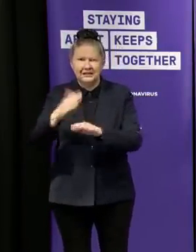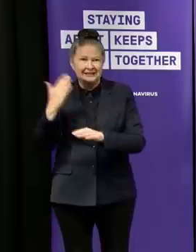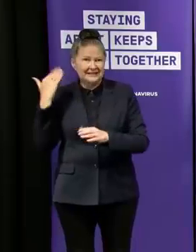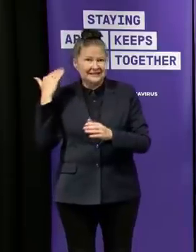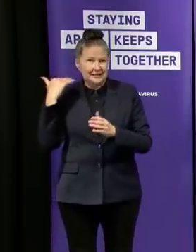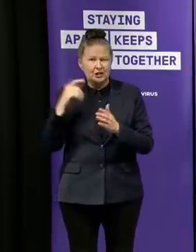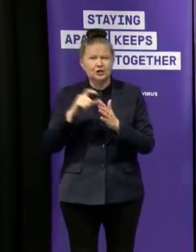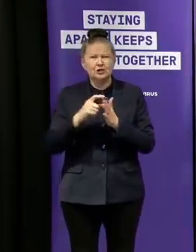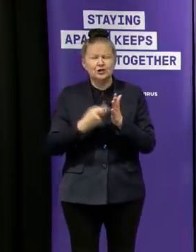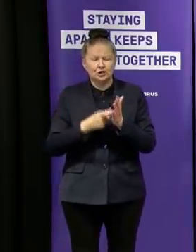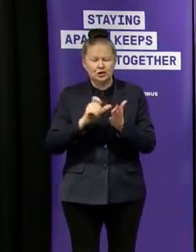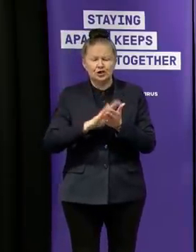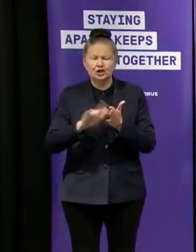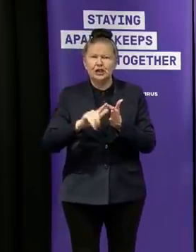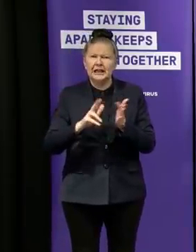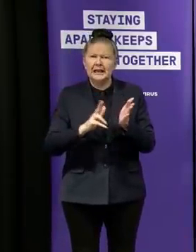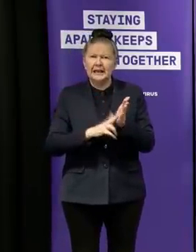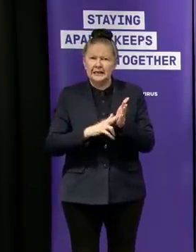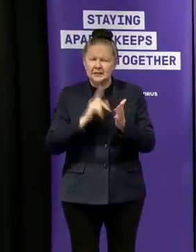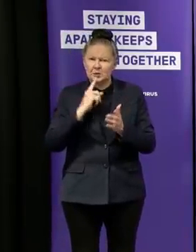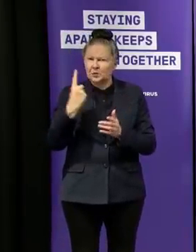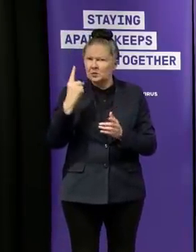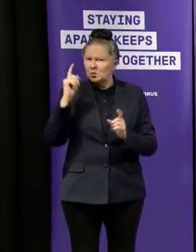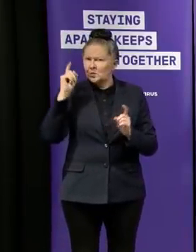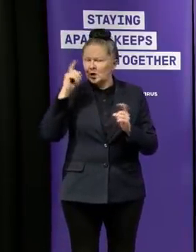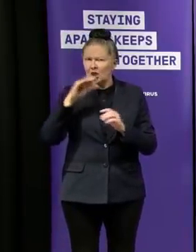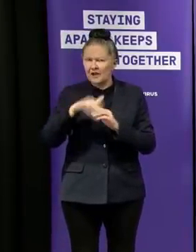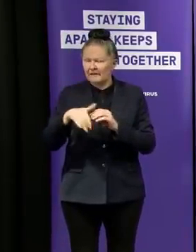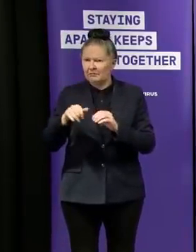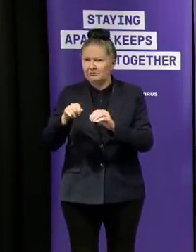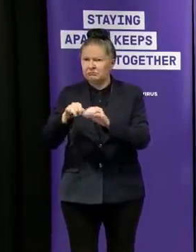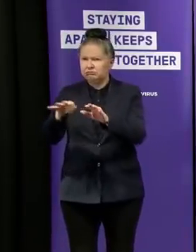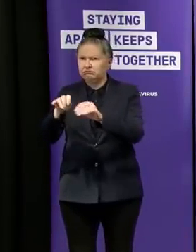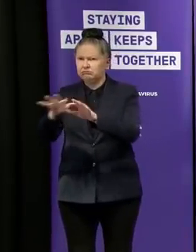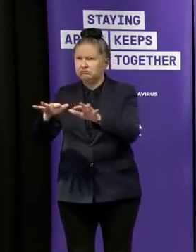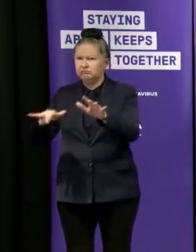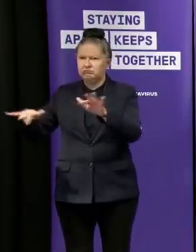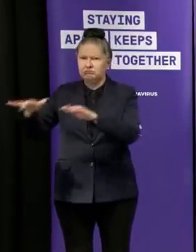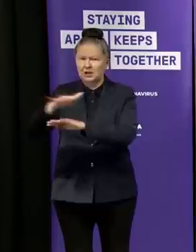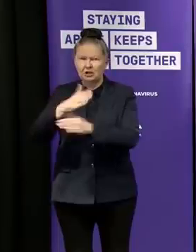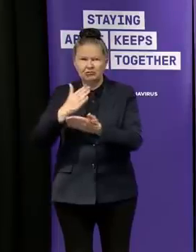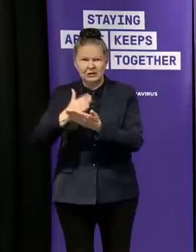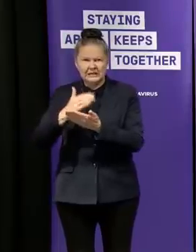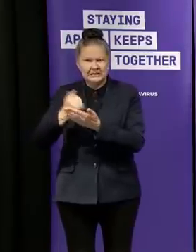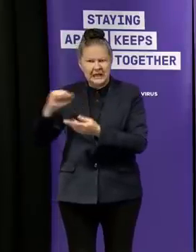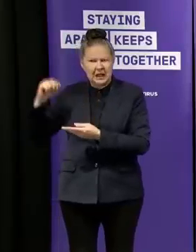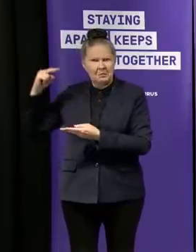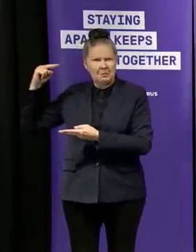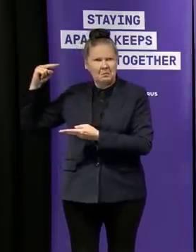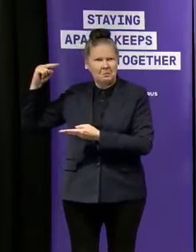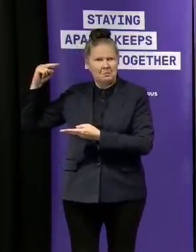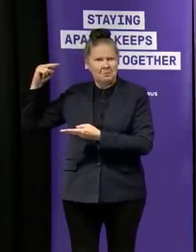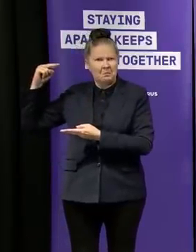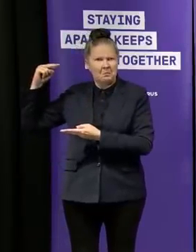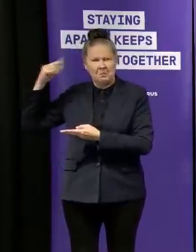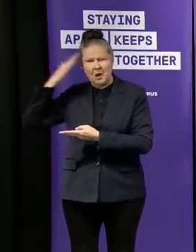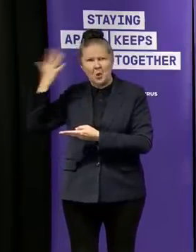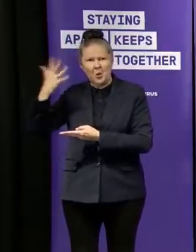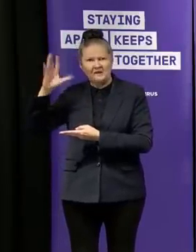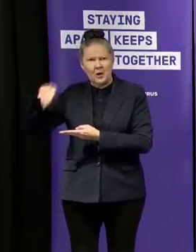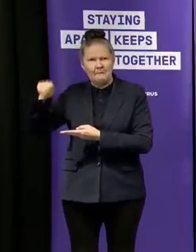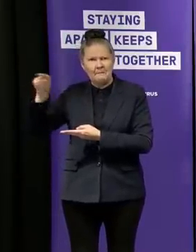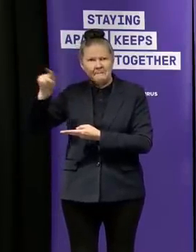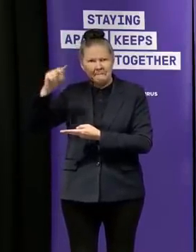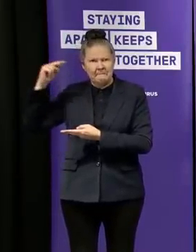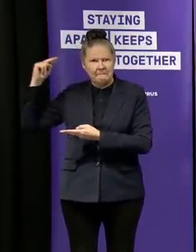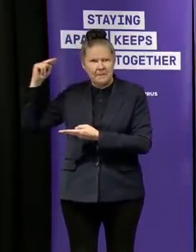about most is community transmission. The numbers really haven't come down that far since then. Why are you confident and comfortable